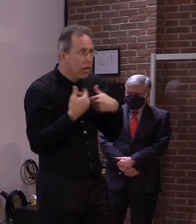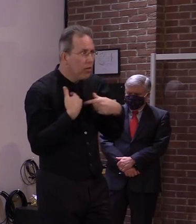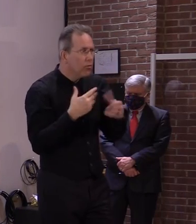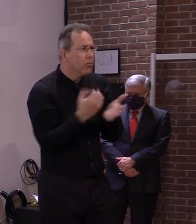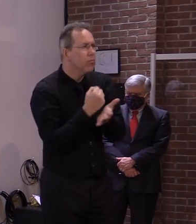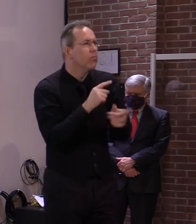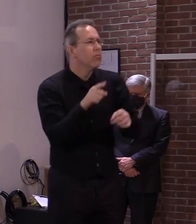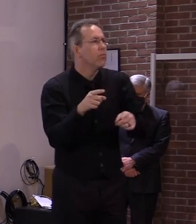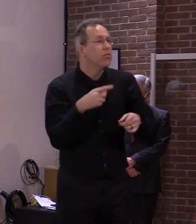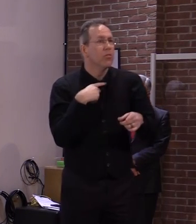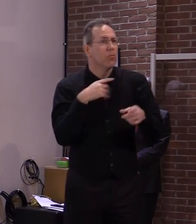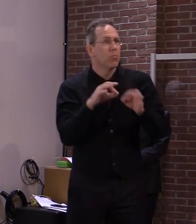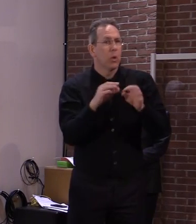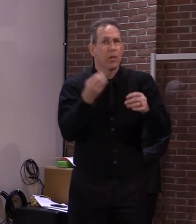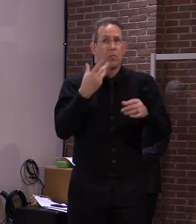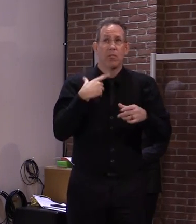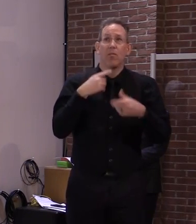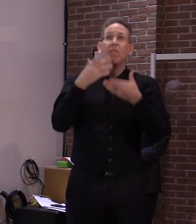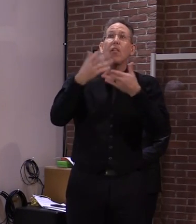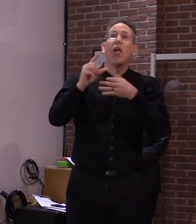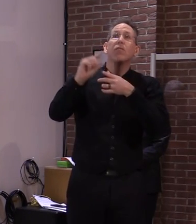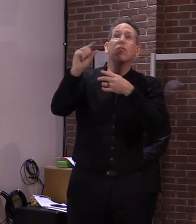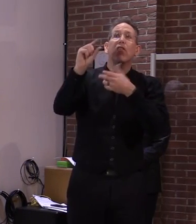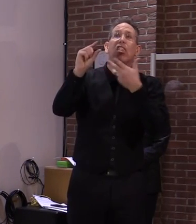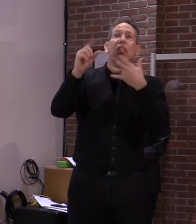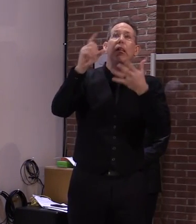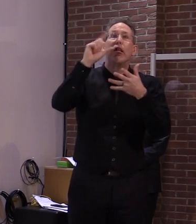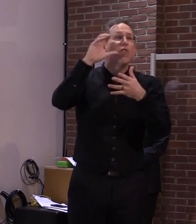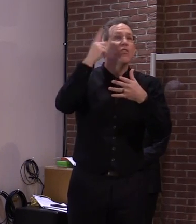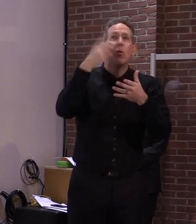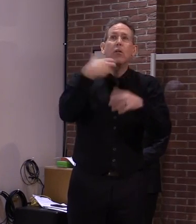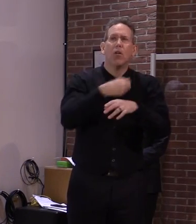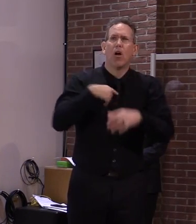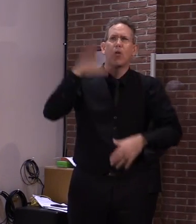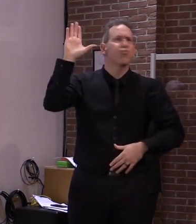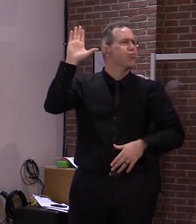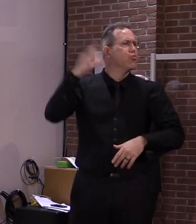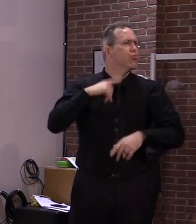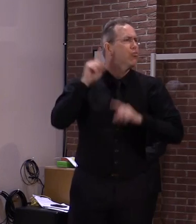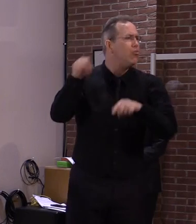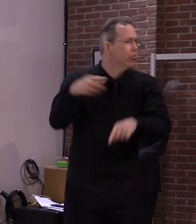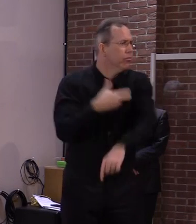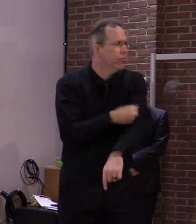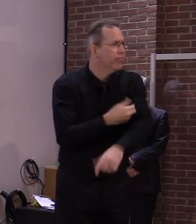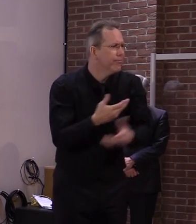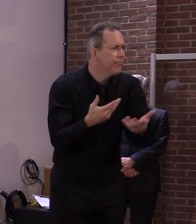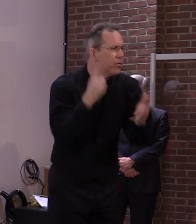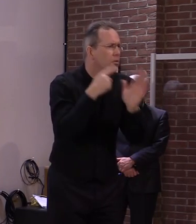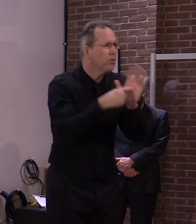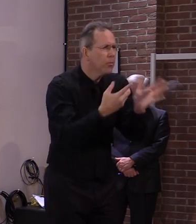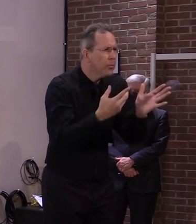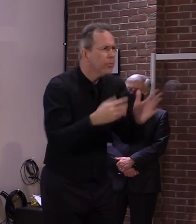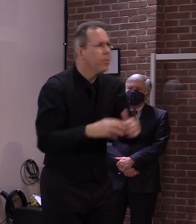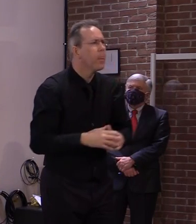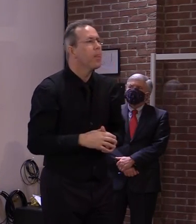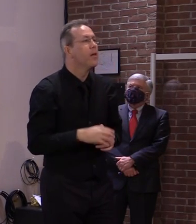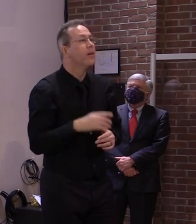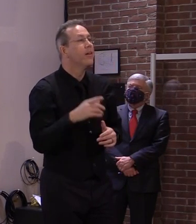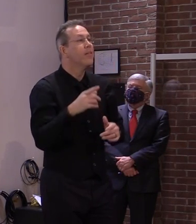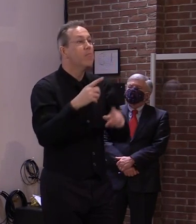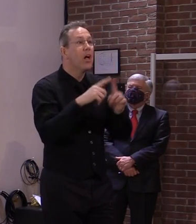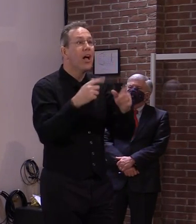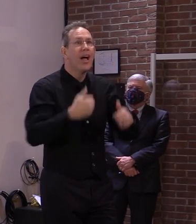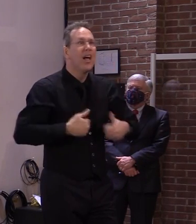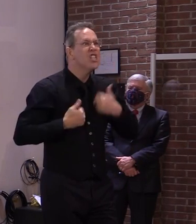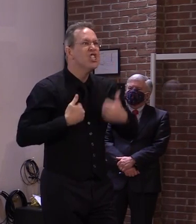to get ahead in line is out of bounds. So I think that's what that instance is referring to.